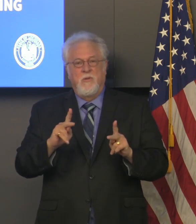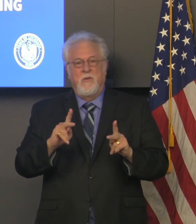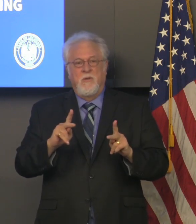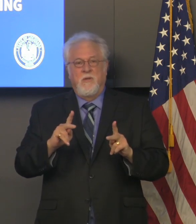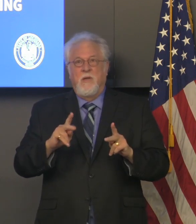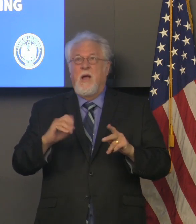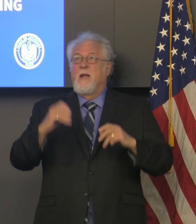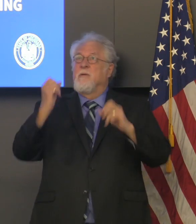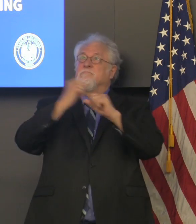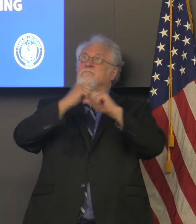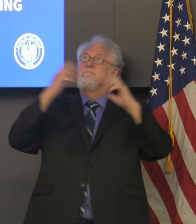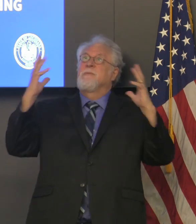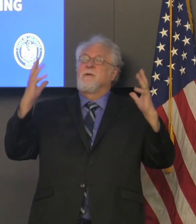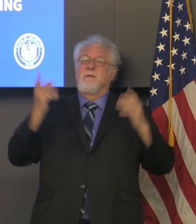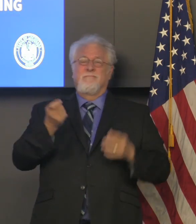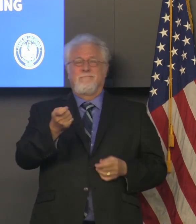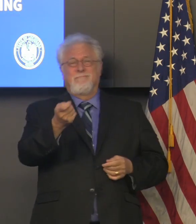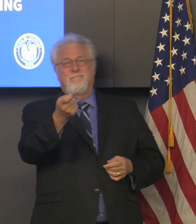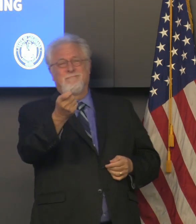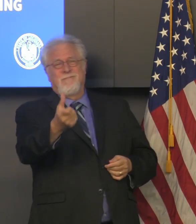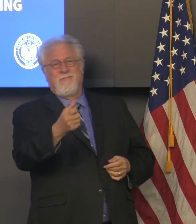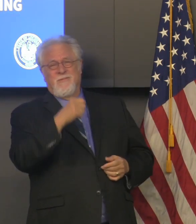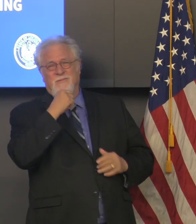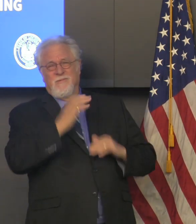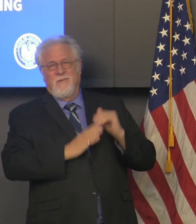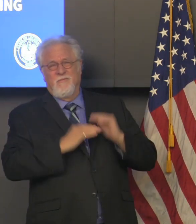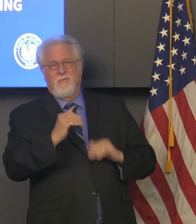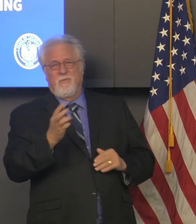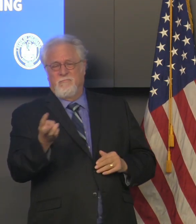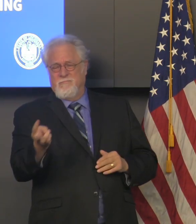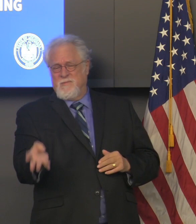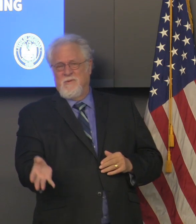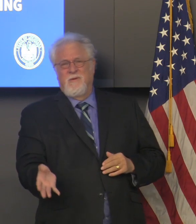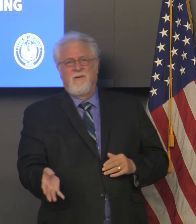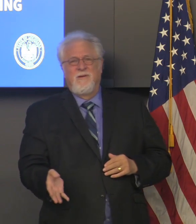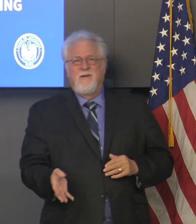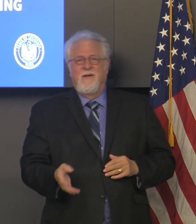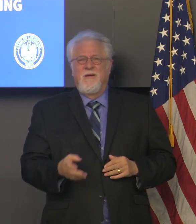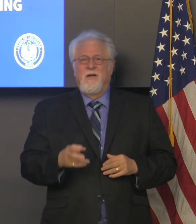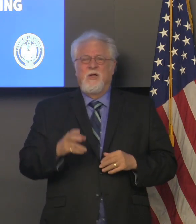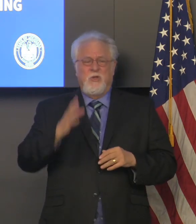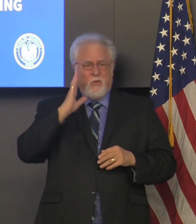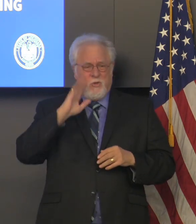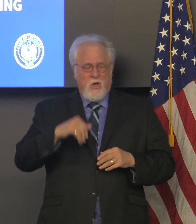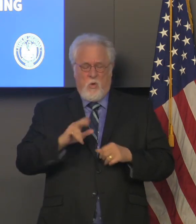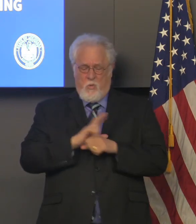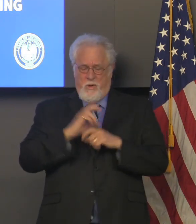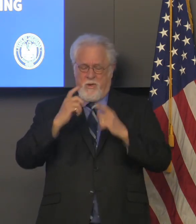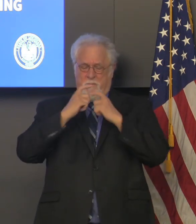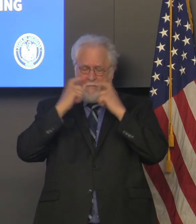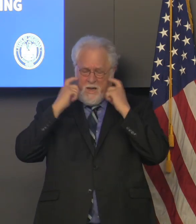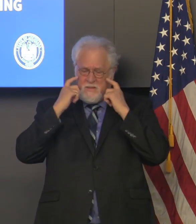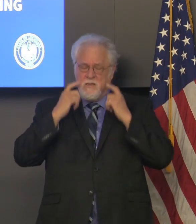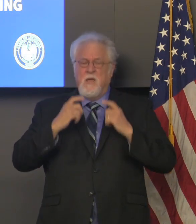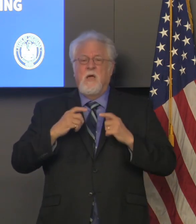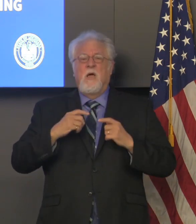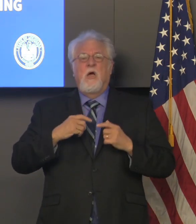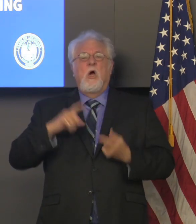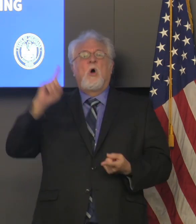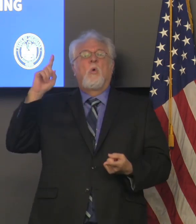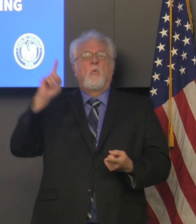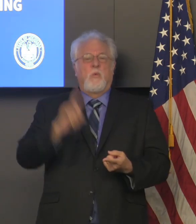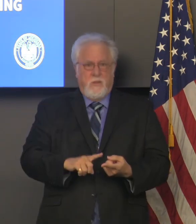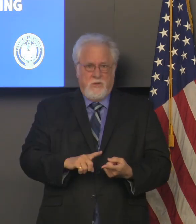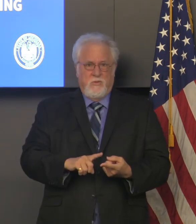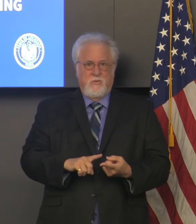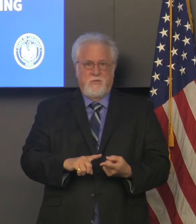grand scheme of things, it's a minor inconvenience to somebody when you know that by wearing this mask, you greatly